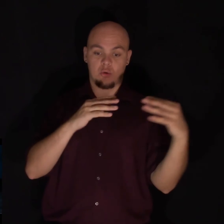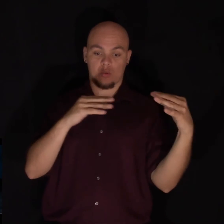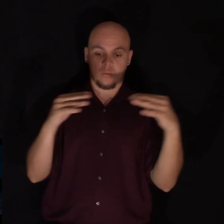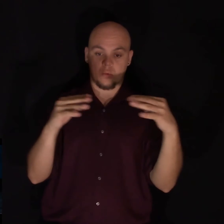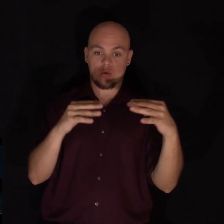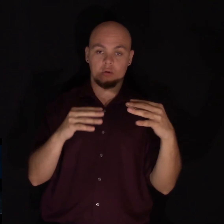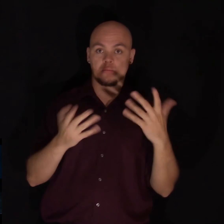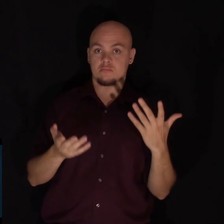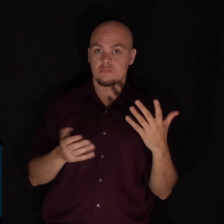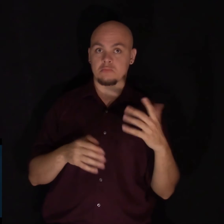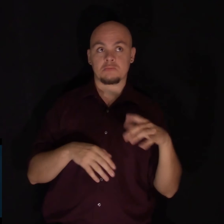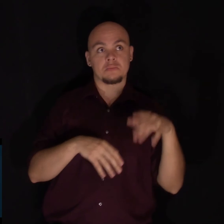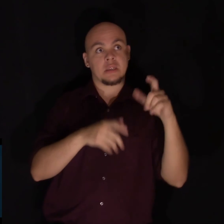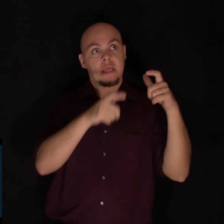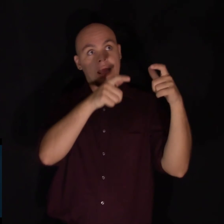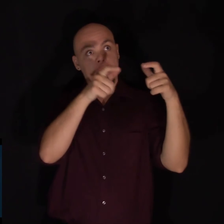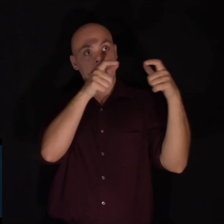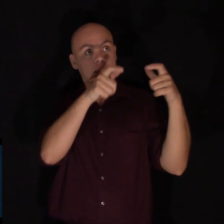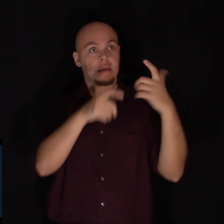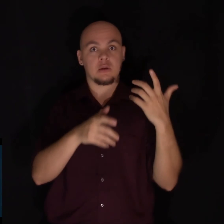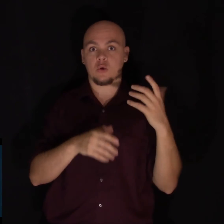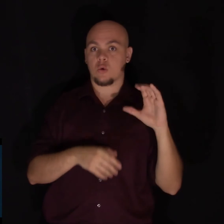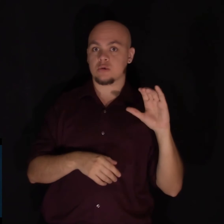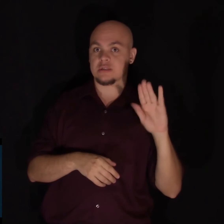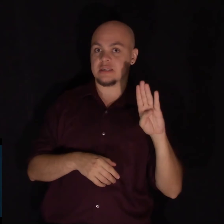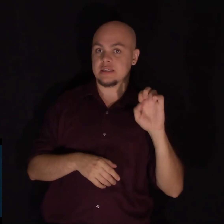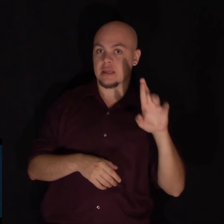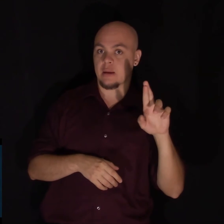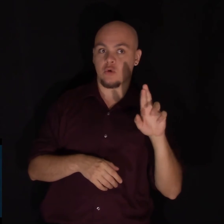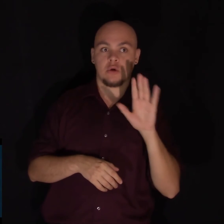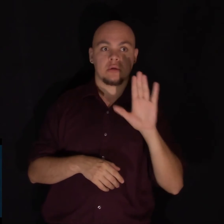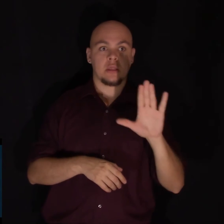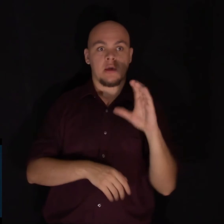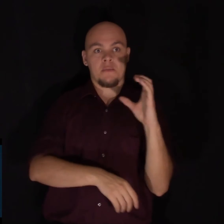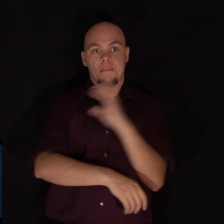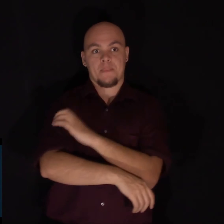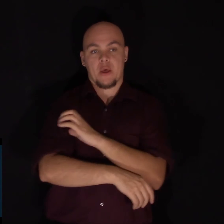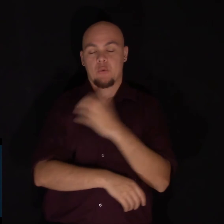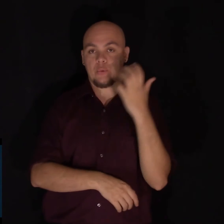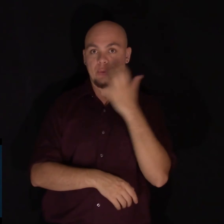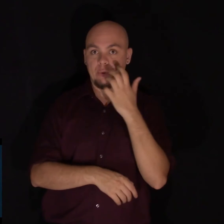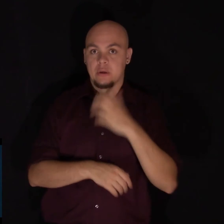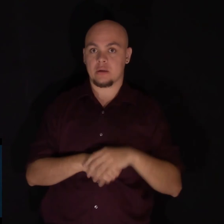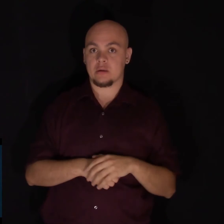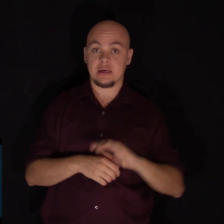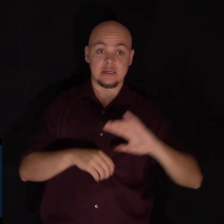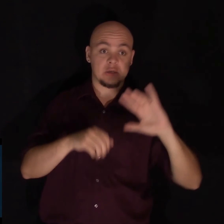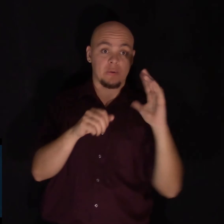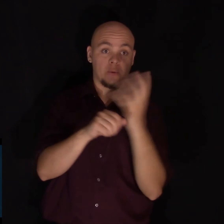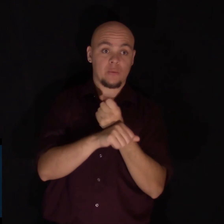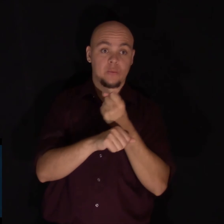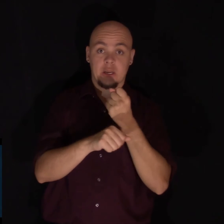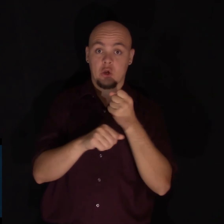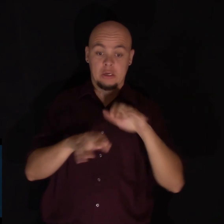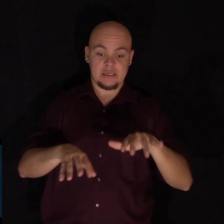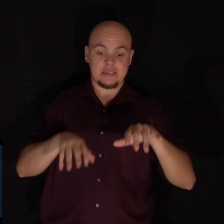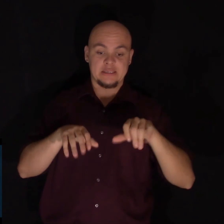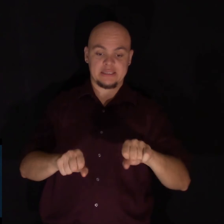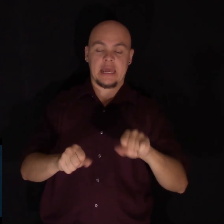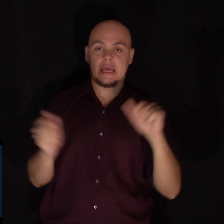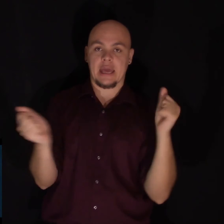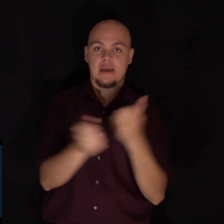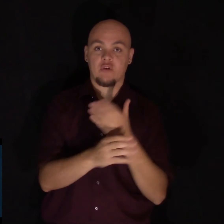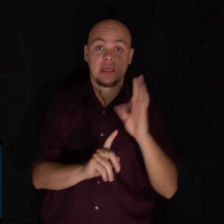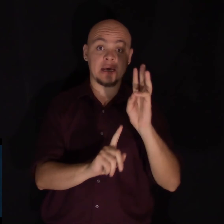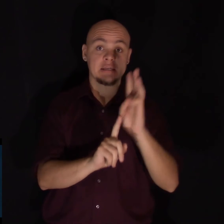terrestrial or cyber, with unprecedented power. Now, this is a winner-take-all scenario. To be 6 months ahead